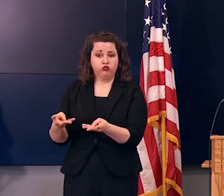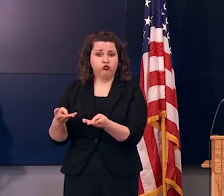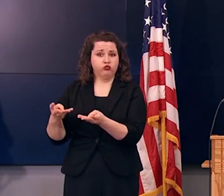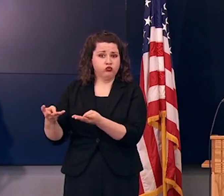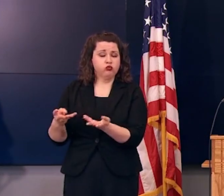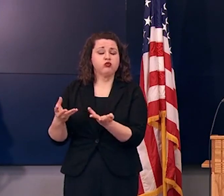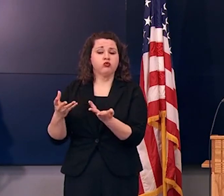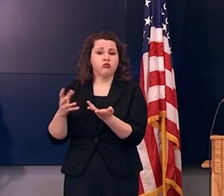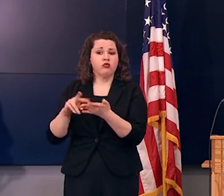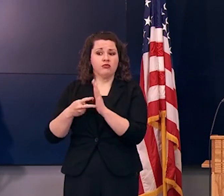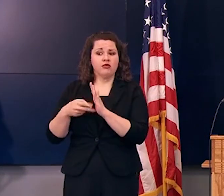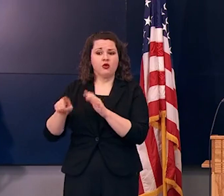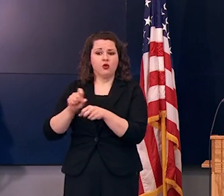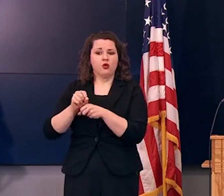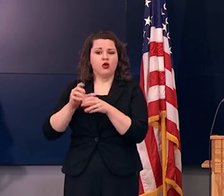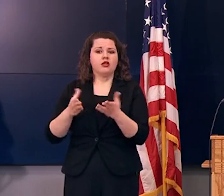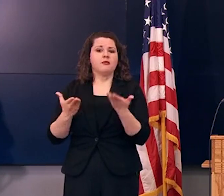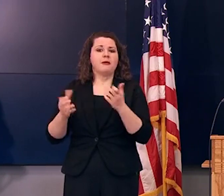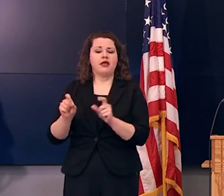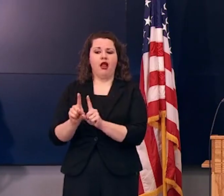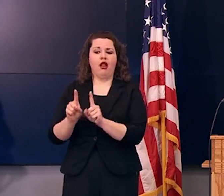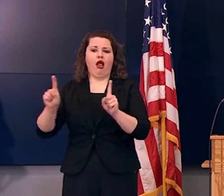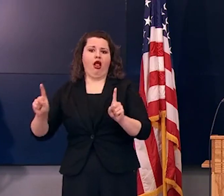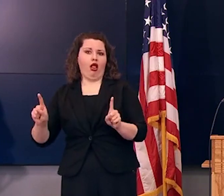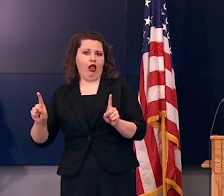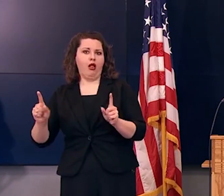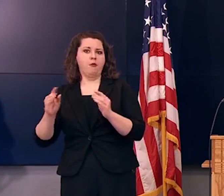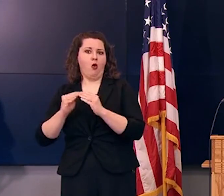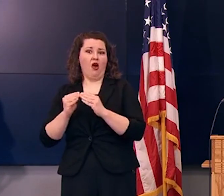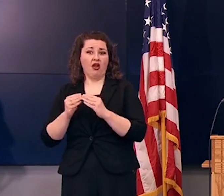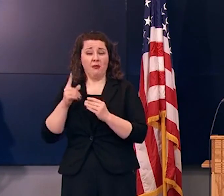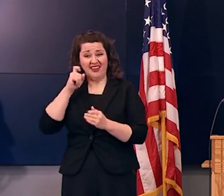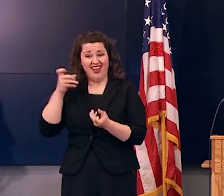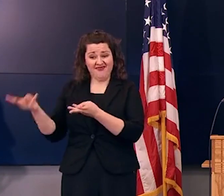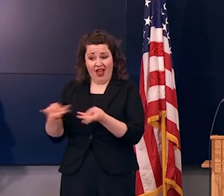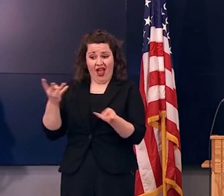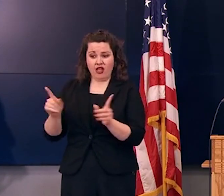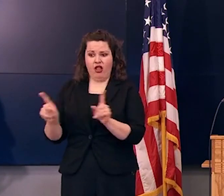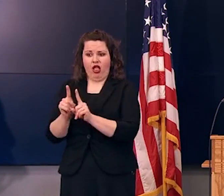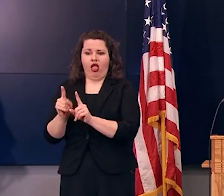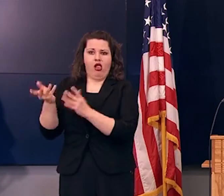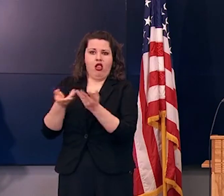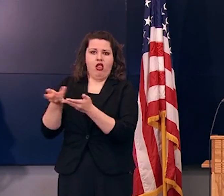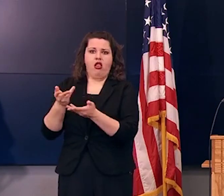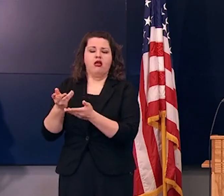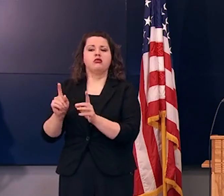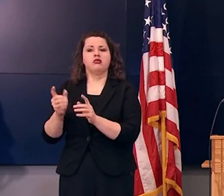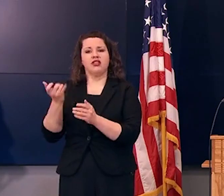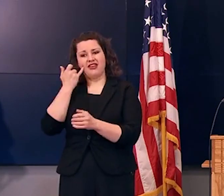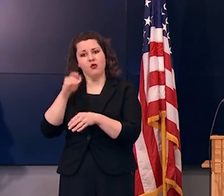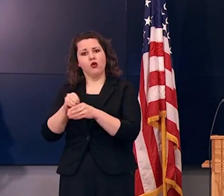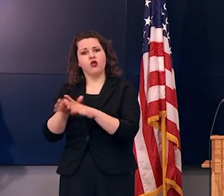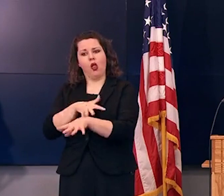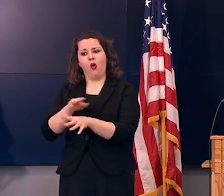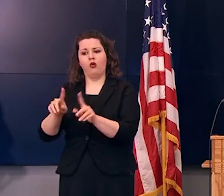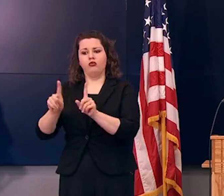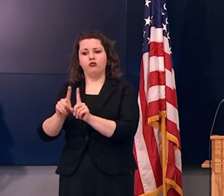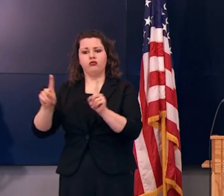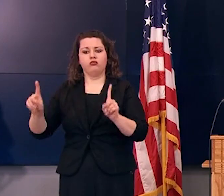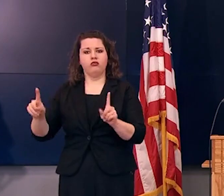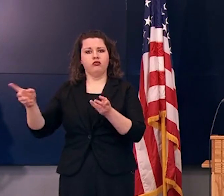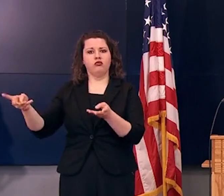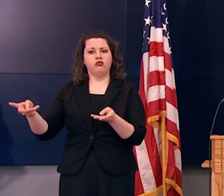to enable those workers to maybe space out a little more. Is that something in your conversations with the companies? Do you know if those companies